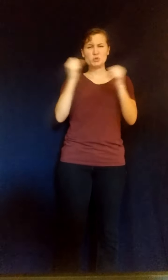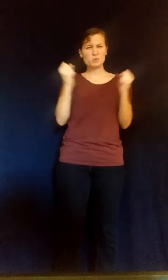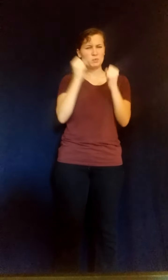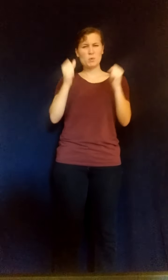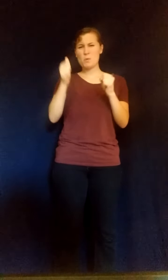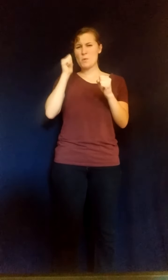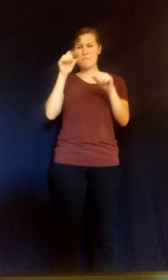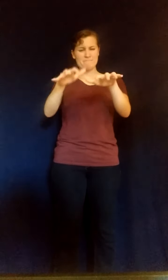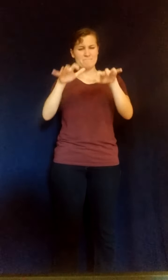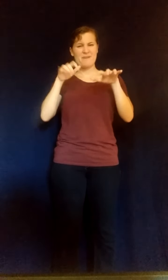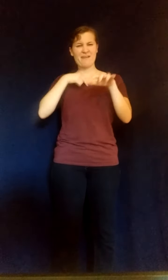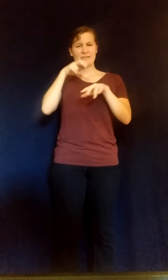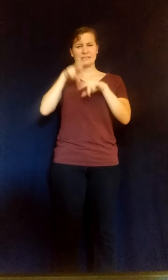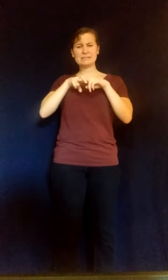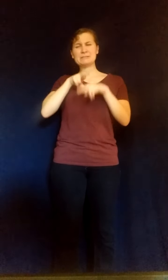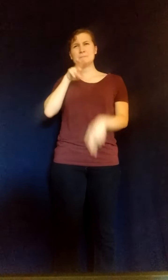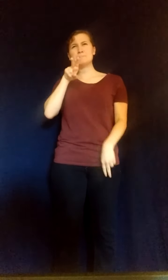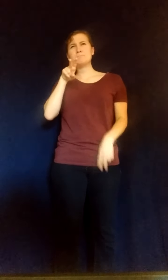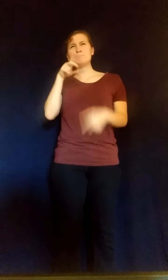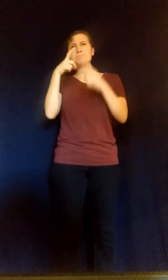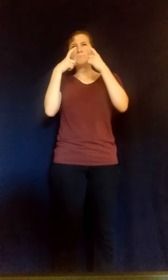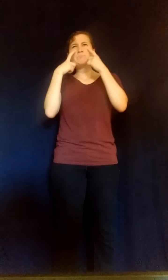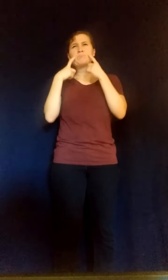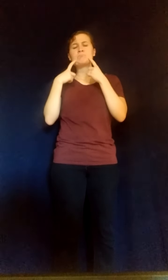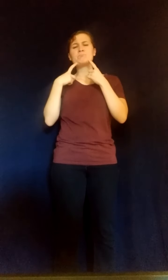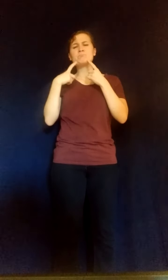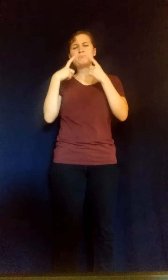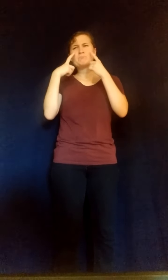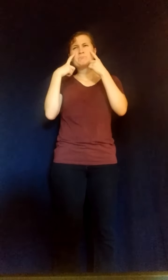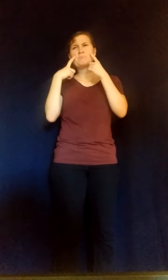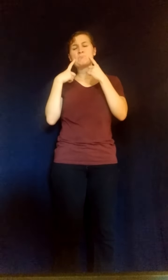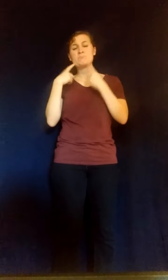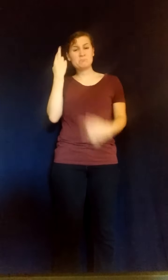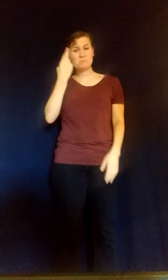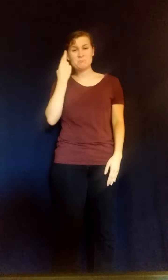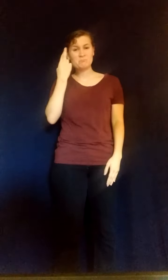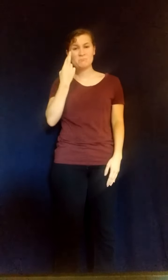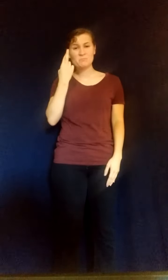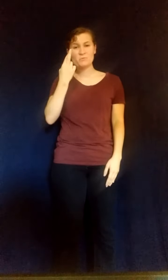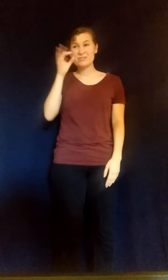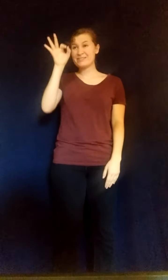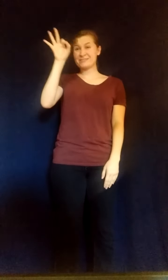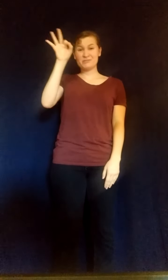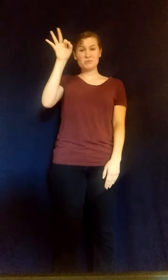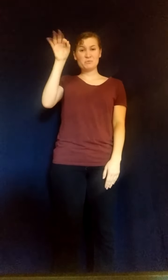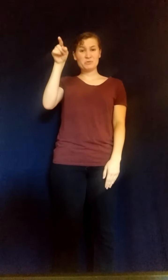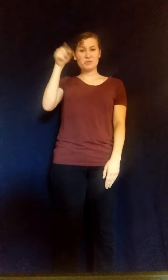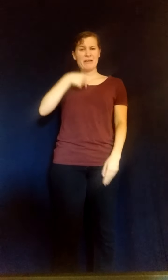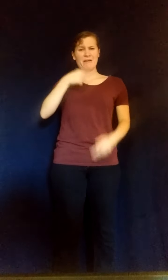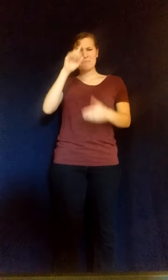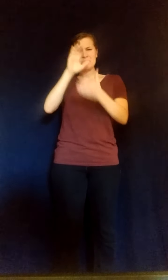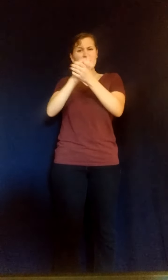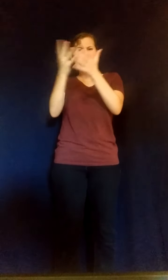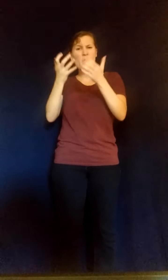sanctuary, crying, because I desperately wanted what the preacher was saying to be true, but my doubts were preaching